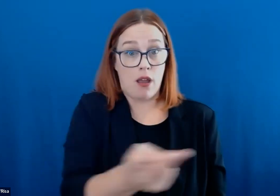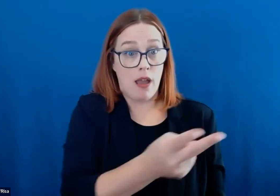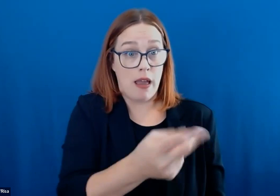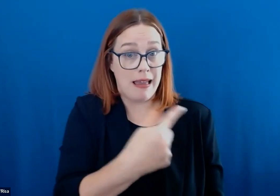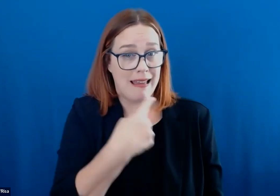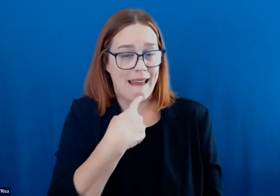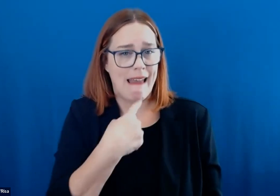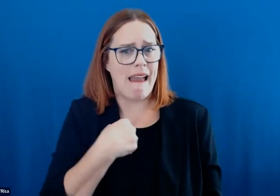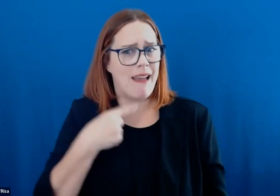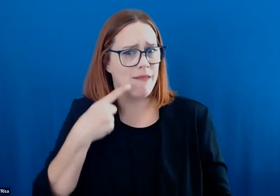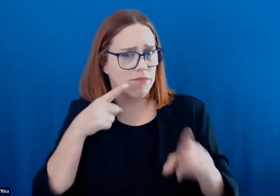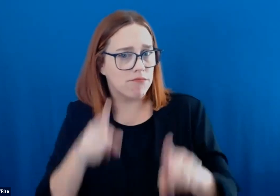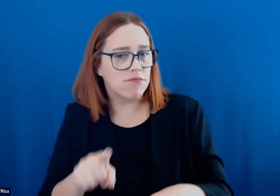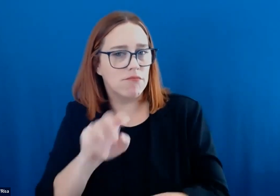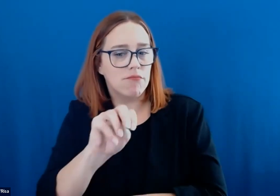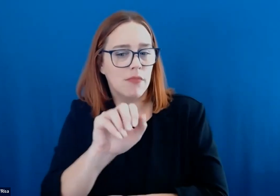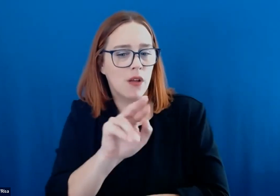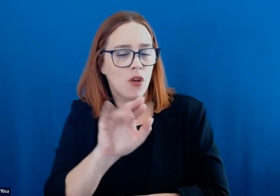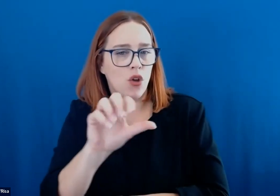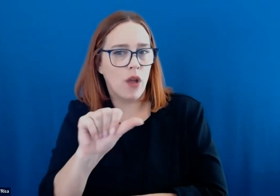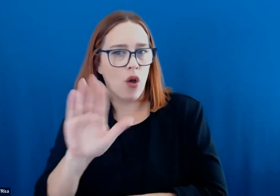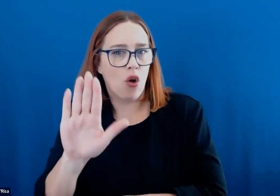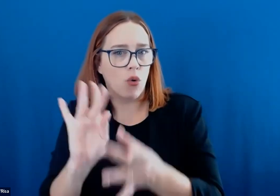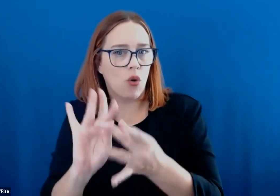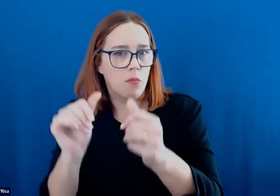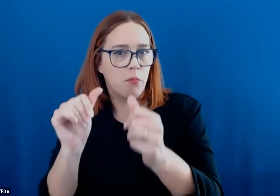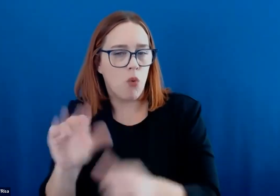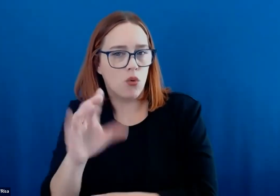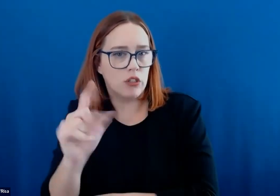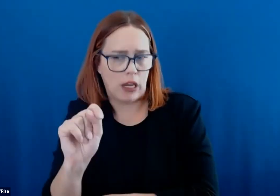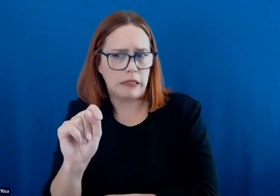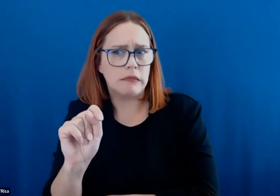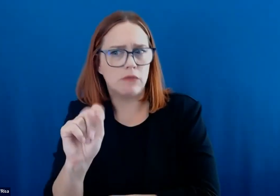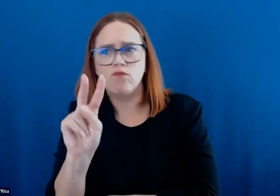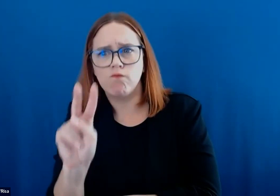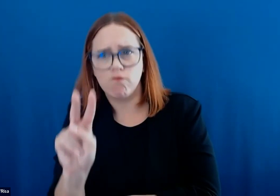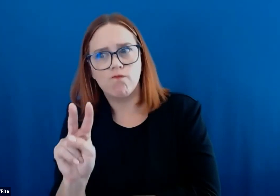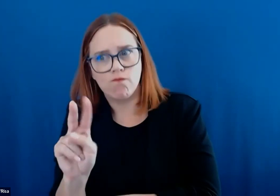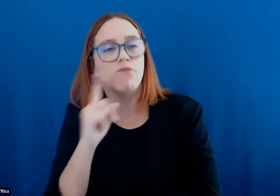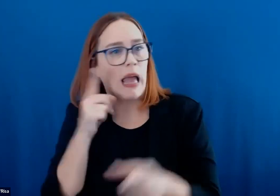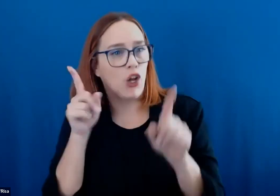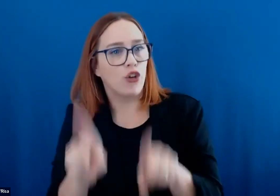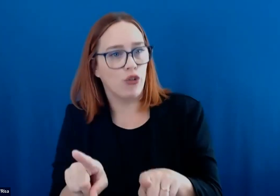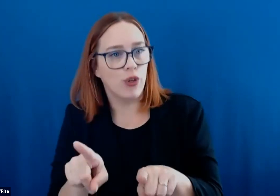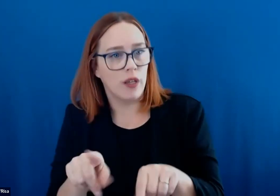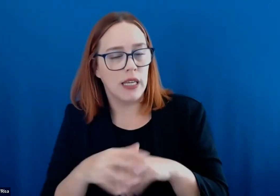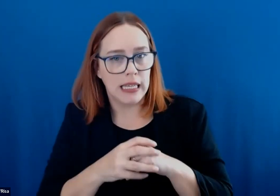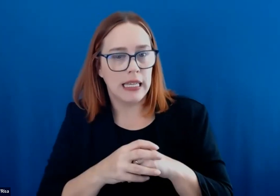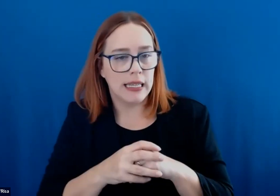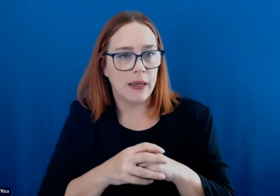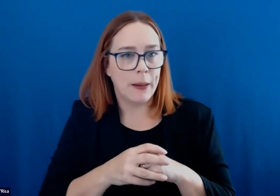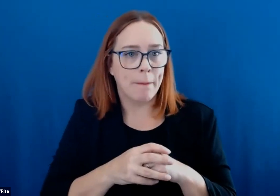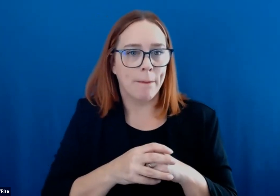Maria's comment in the chat, because a lot of, again, we let